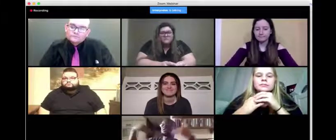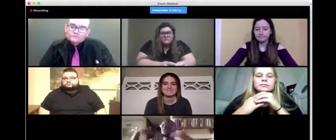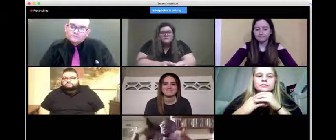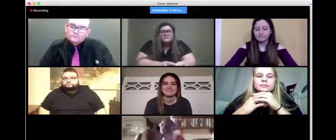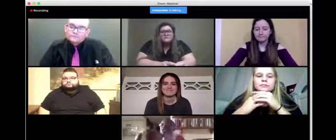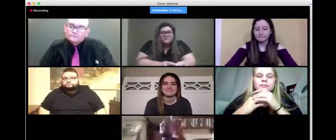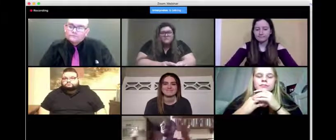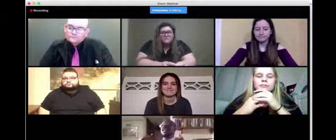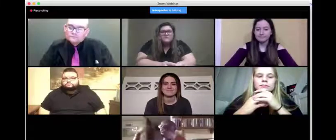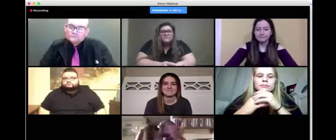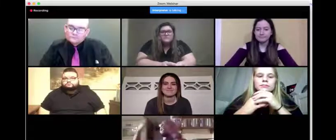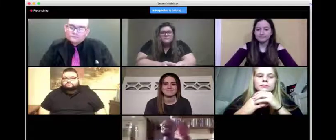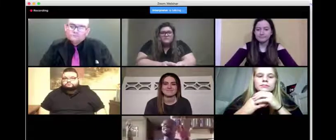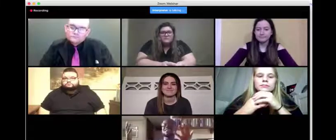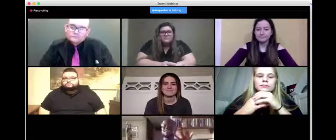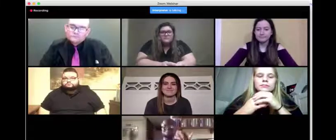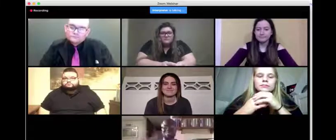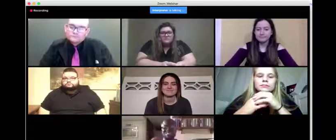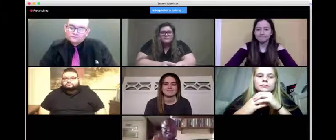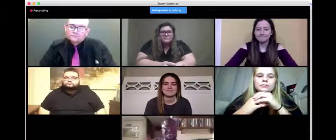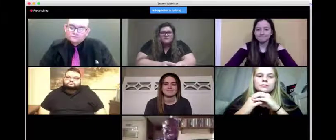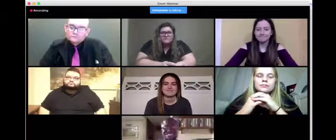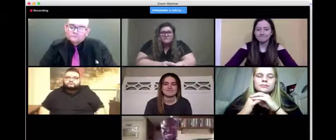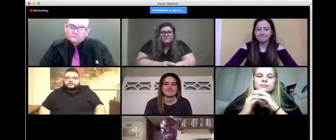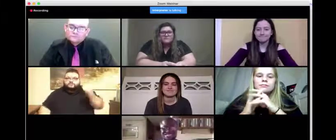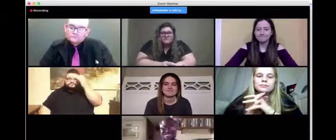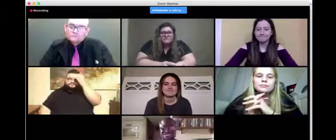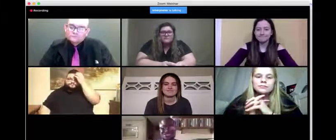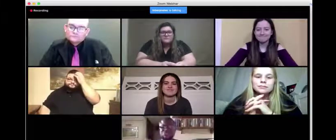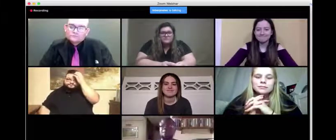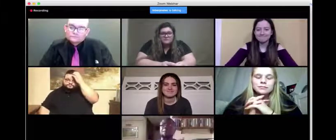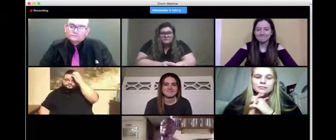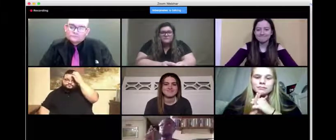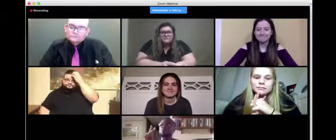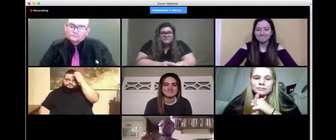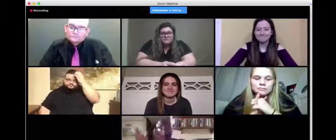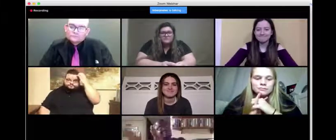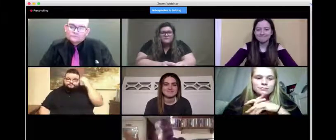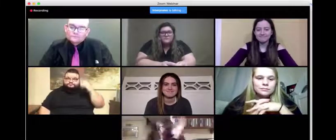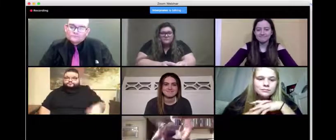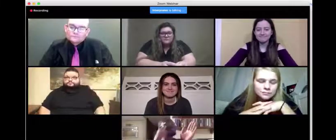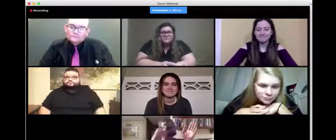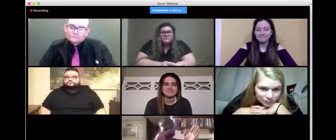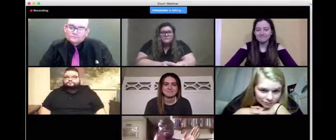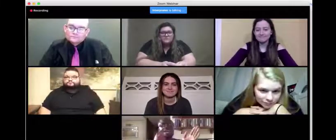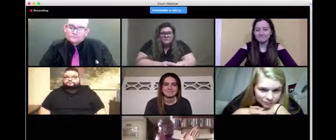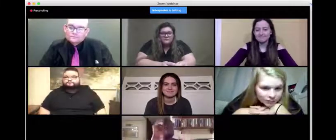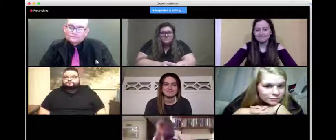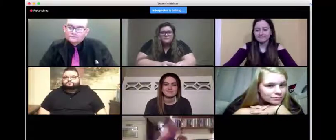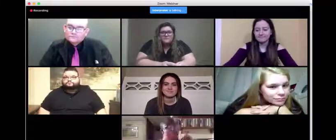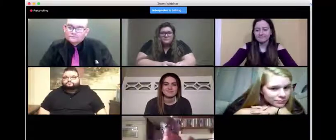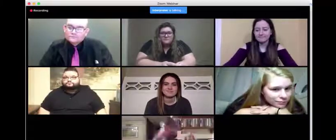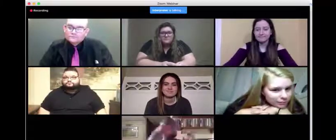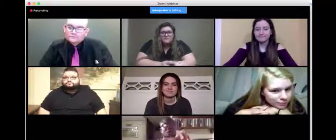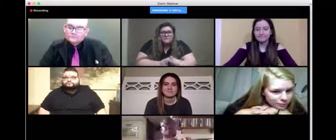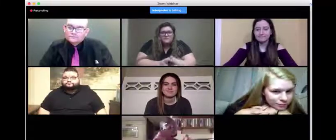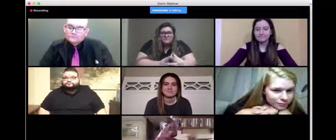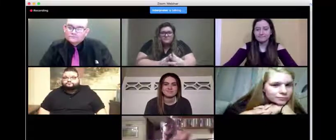uncool. People need to be looking at the deaf community for asking questions and inquiring about culture and language and, really